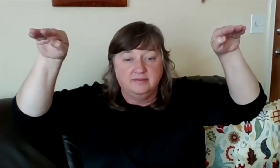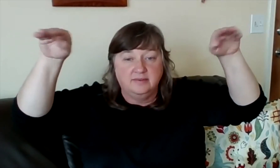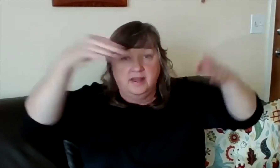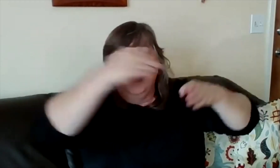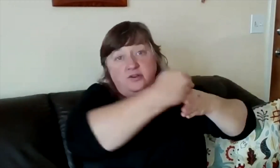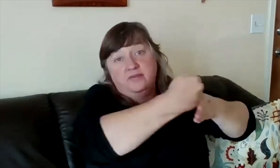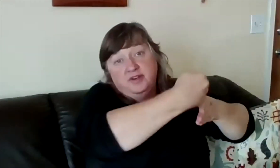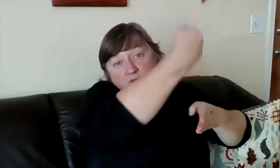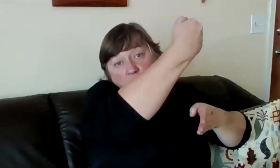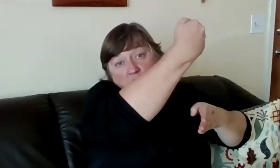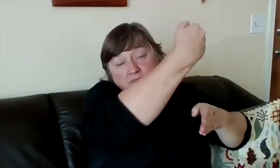And you have another wall.